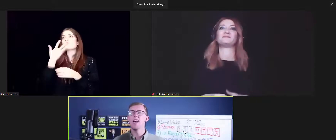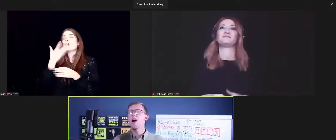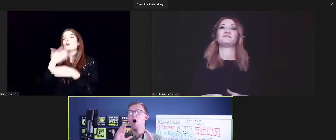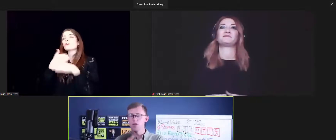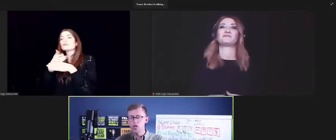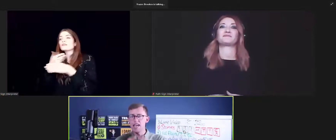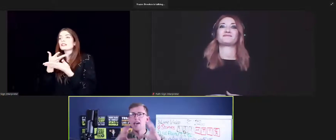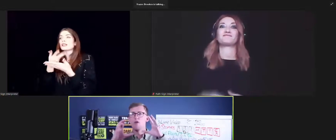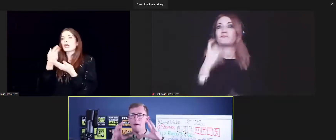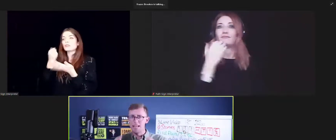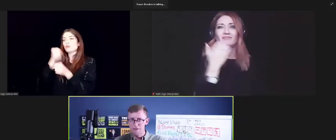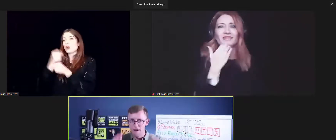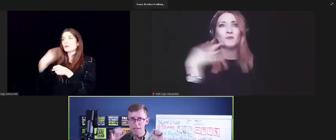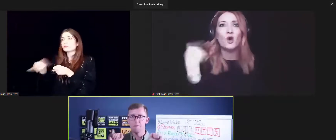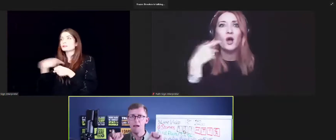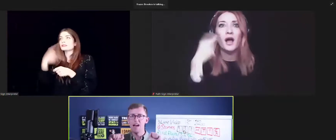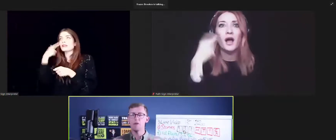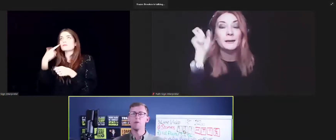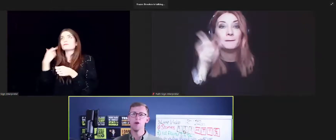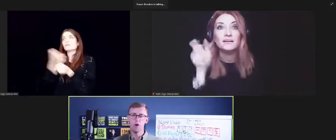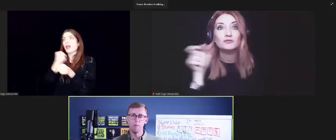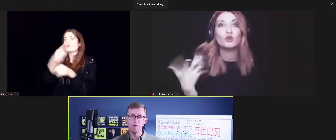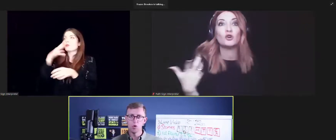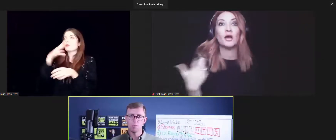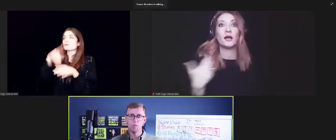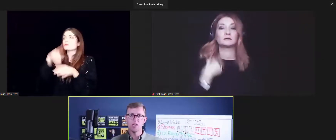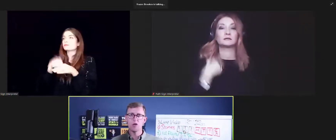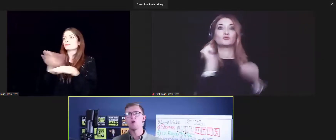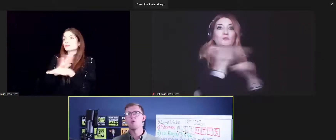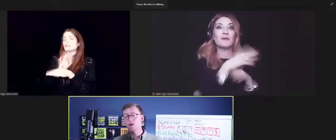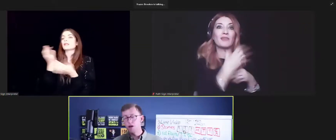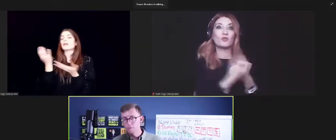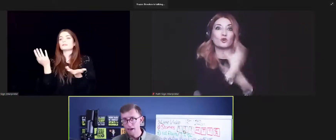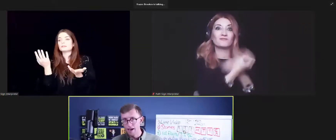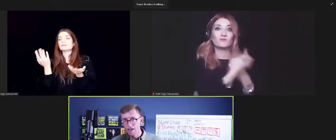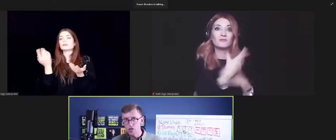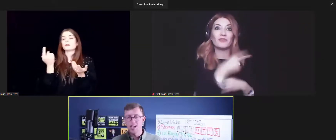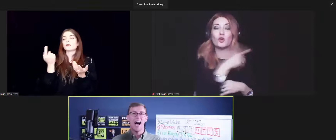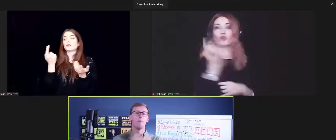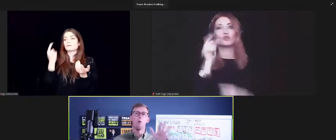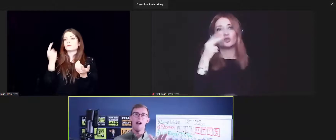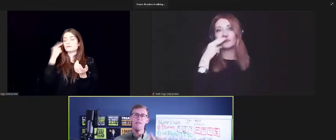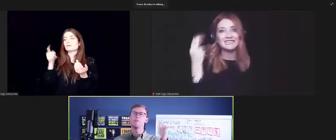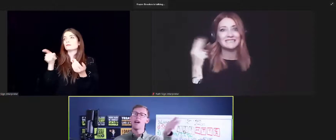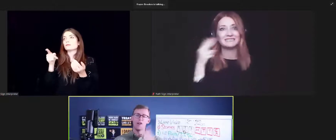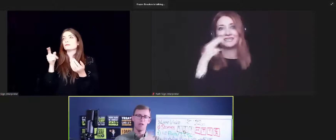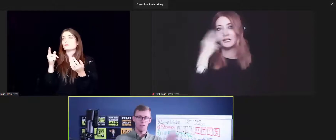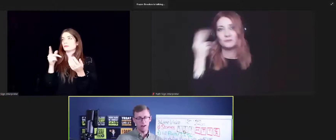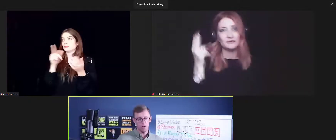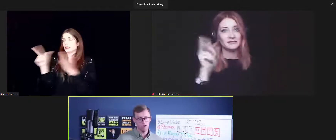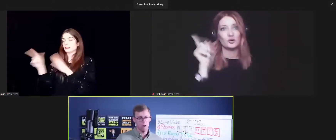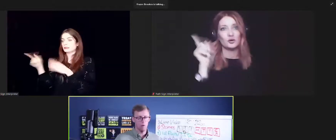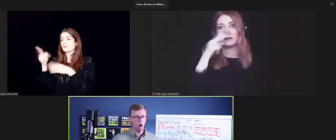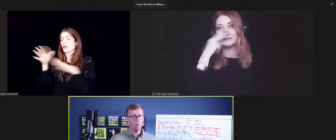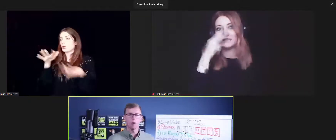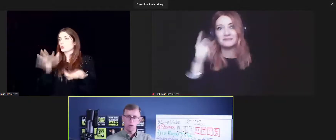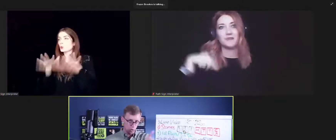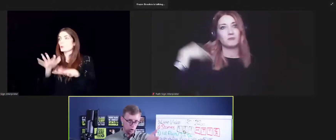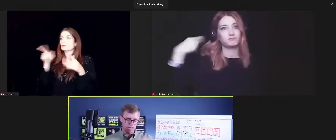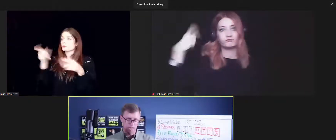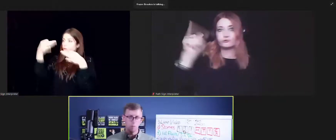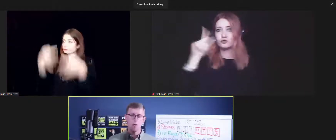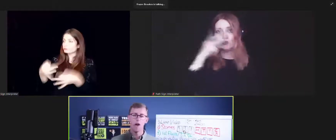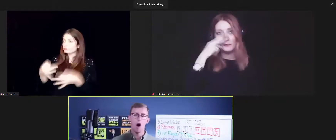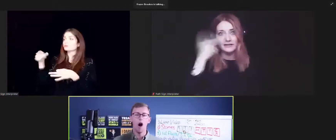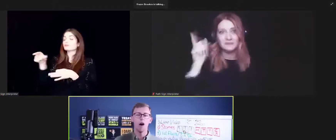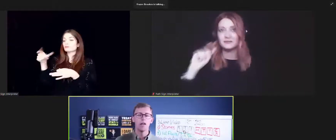XYZ. Obviously, remaining very compliant with your company rules and procedures around compliance. I'm not aware of them, so I can't share what they are, but go look